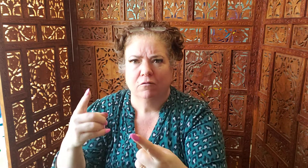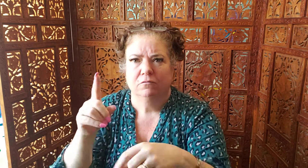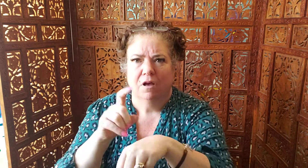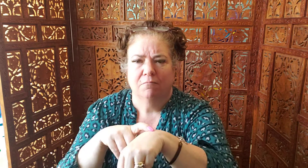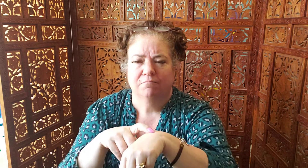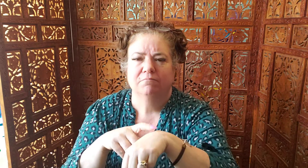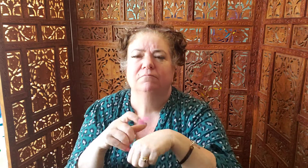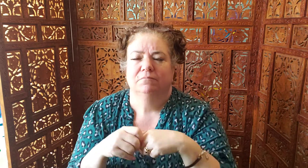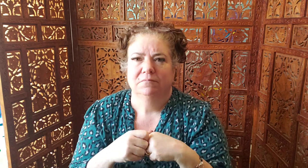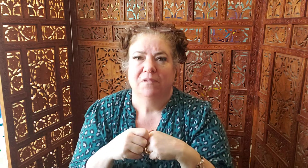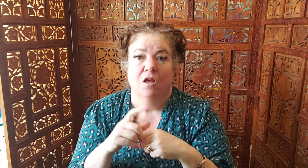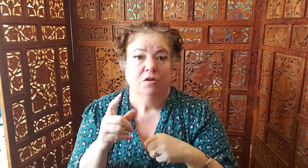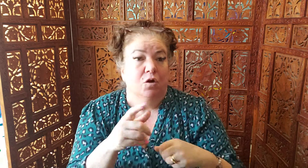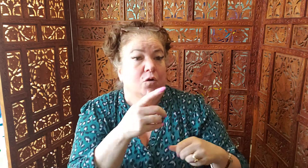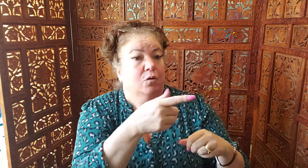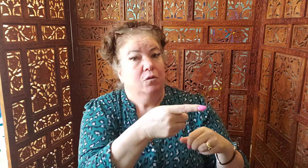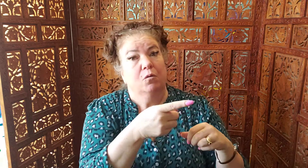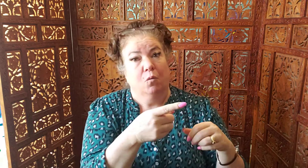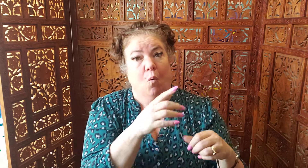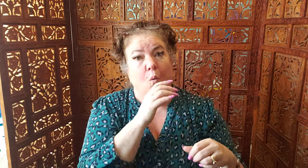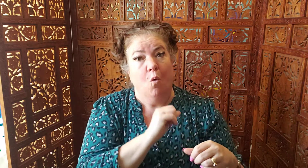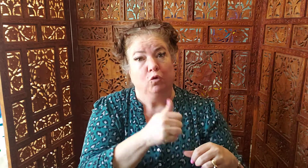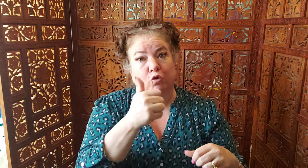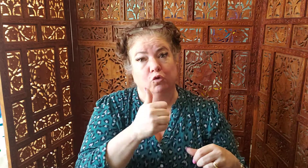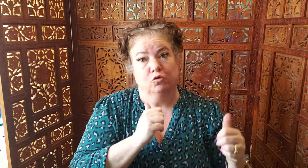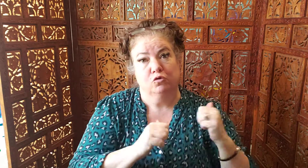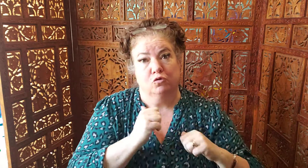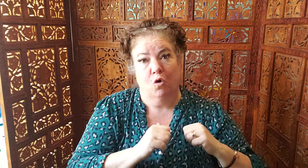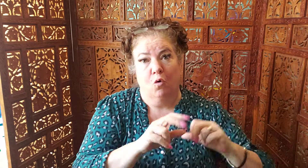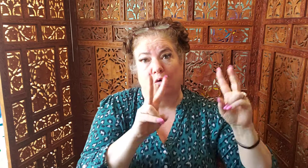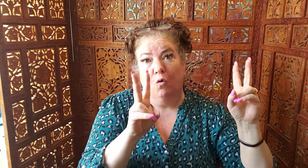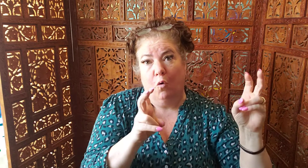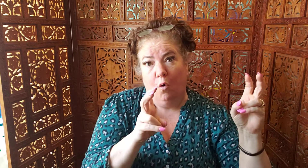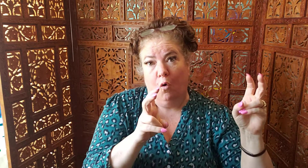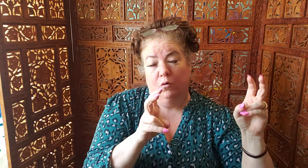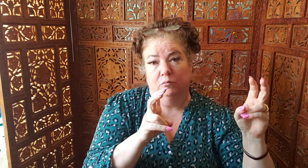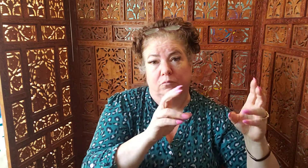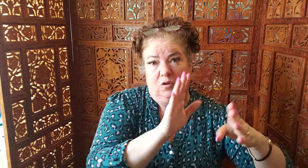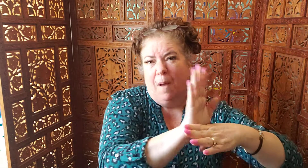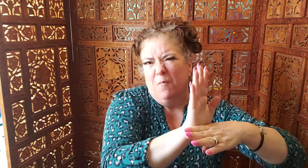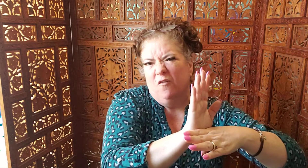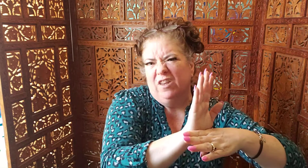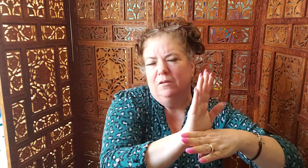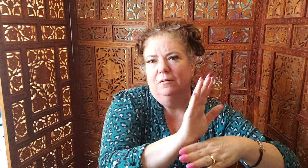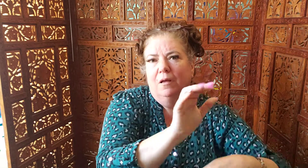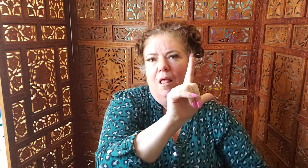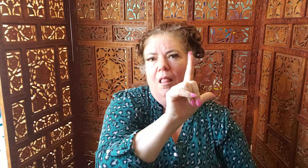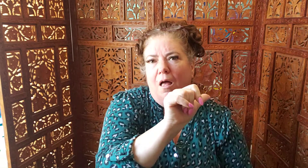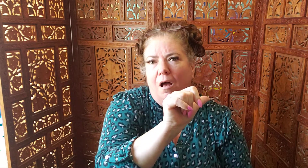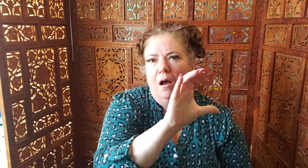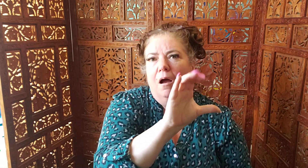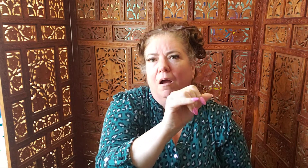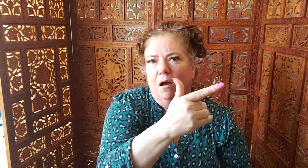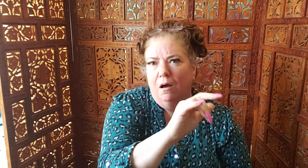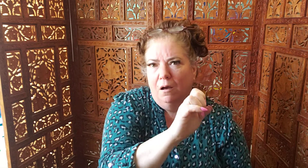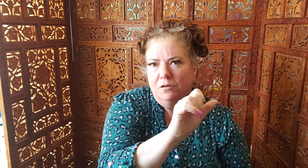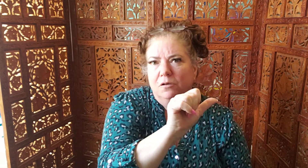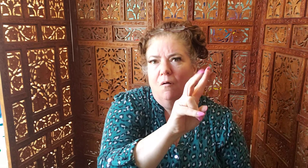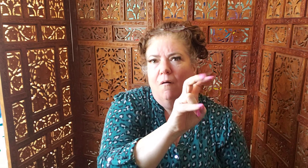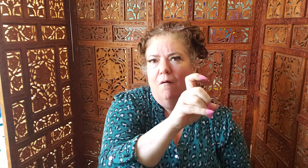there was nothing conventional about its romantic couple. It is all about love, and this was a couple that had